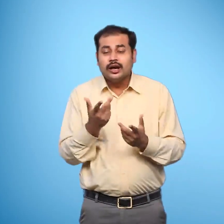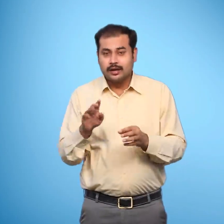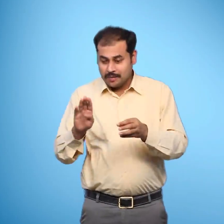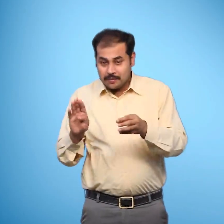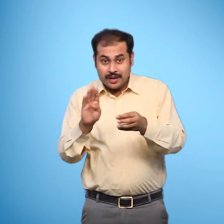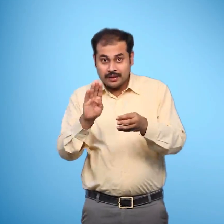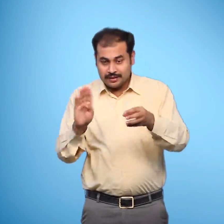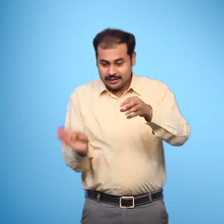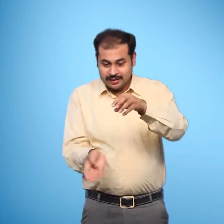and pen.